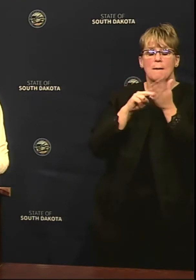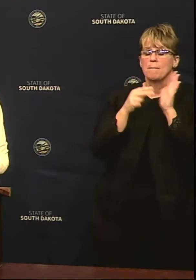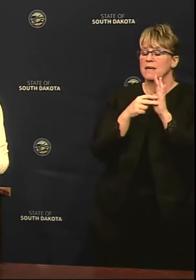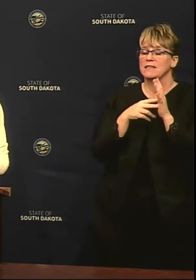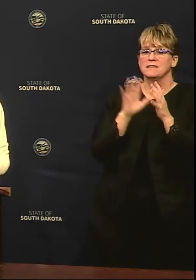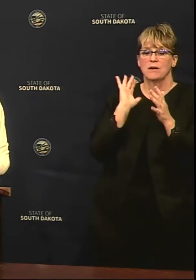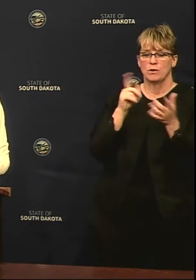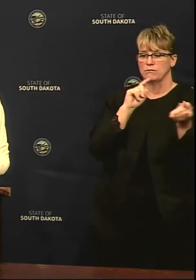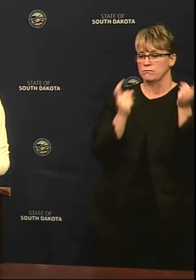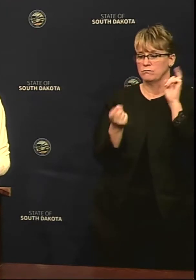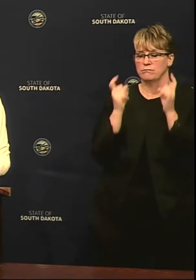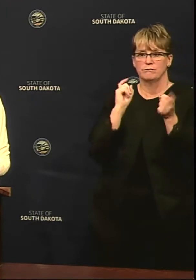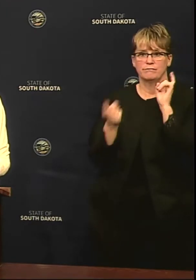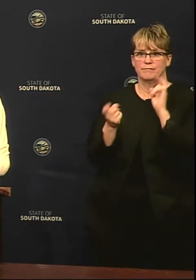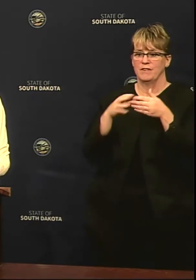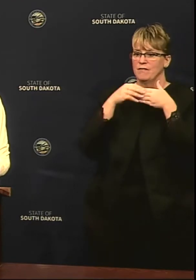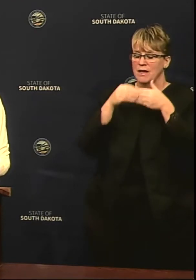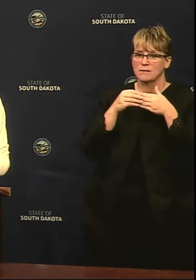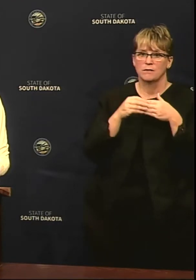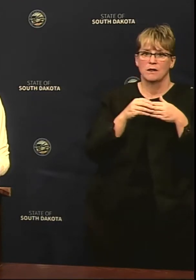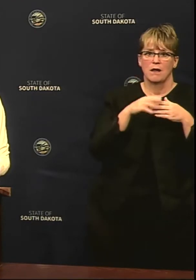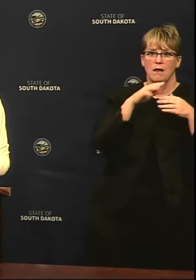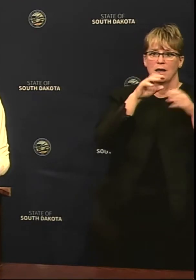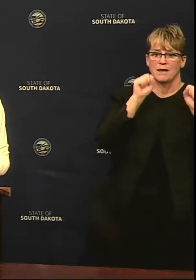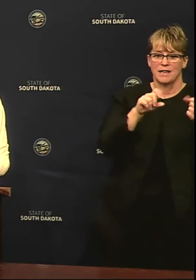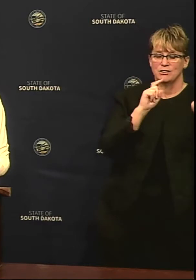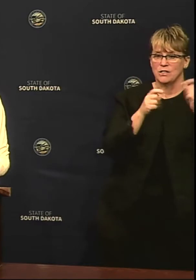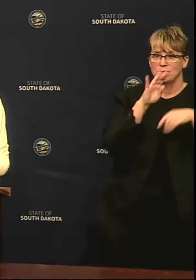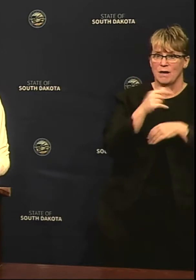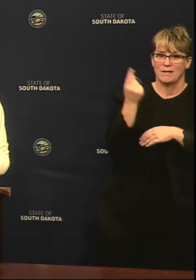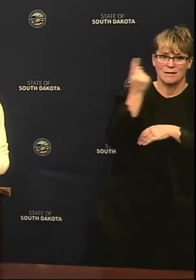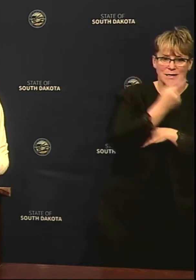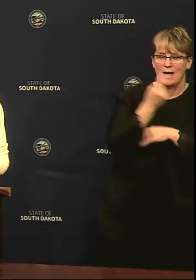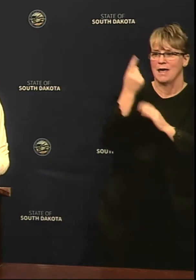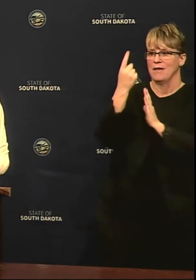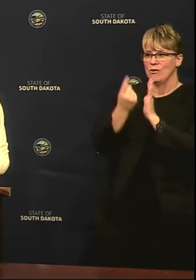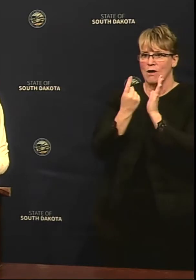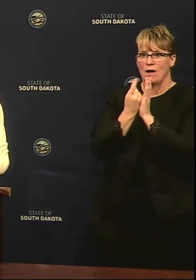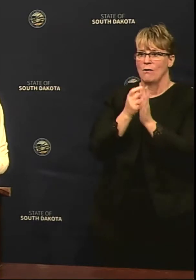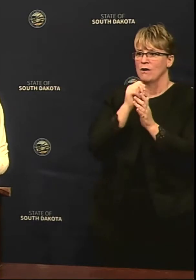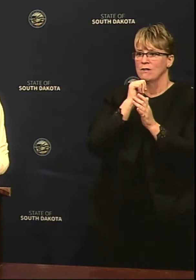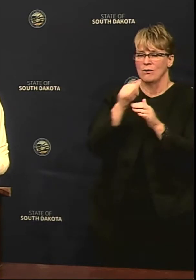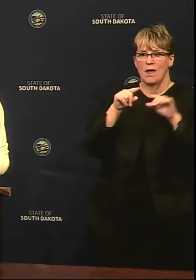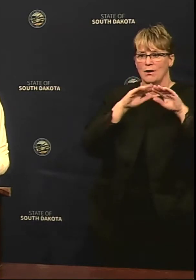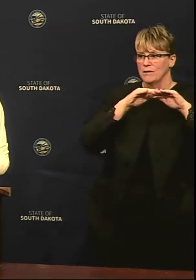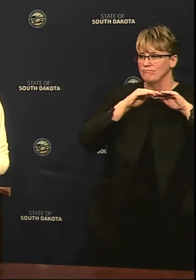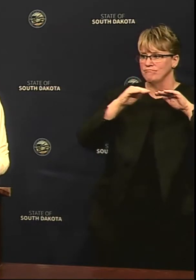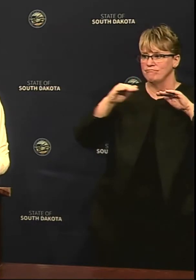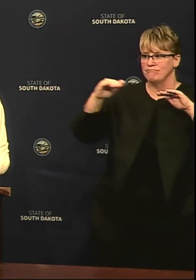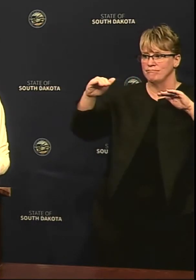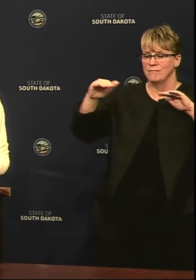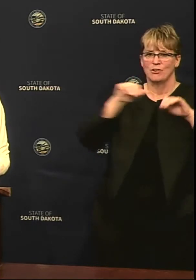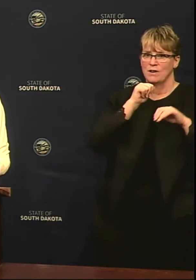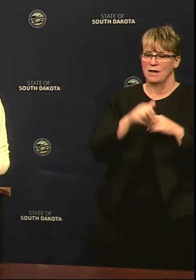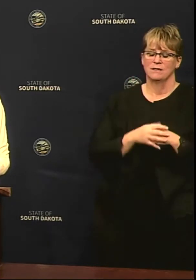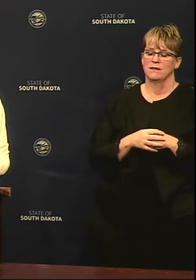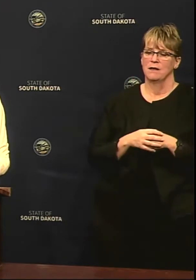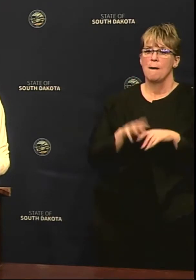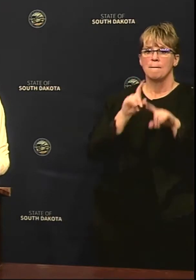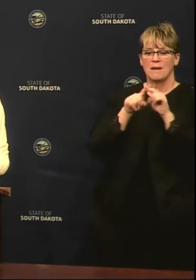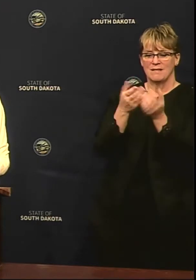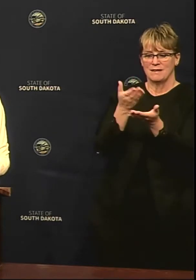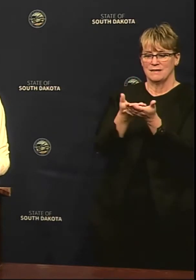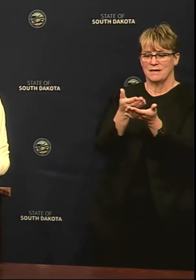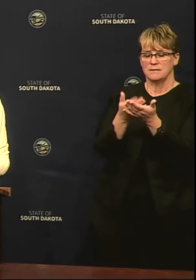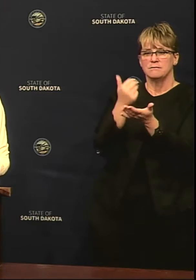projections are going to change. They could change by the day, they could change by the hour. They're not static. They're not going to stay the same. But the data